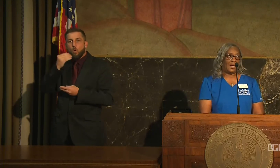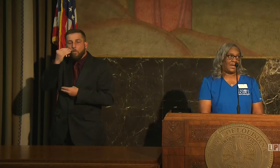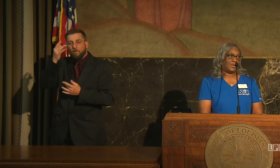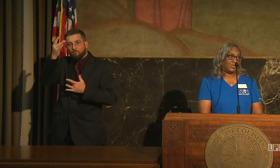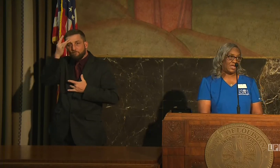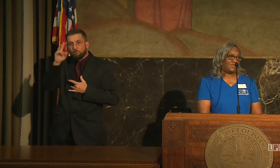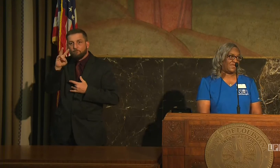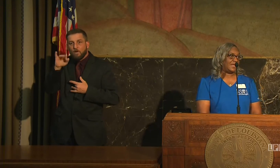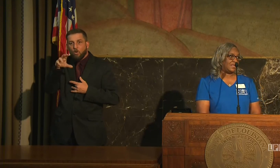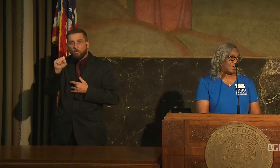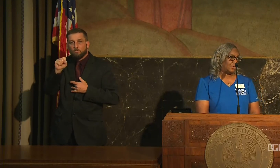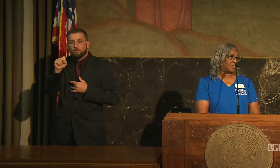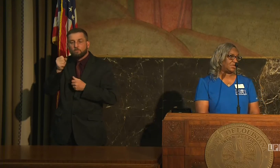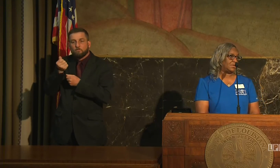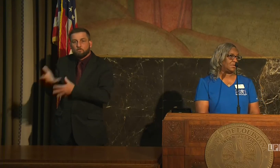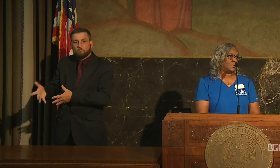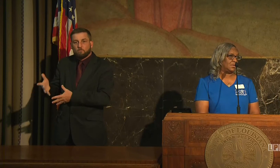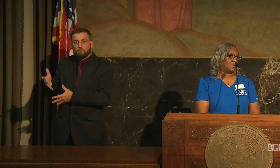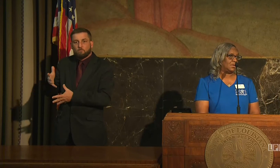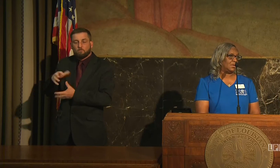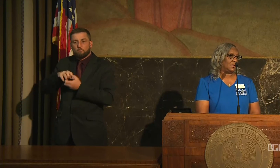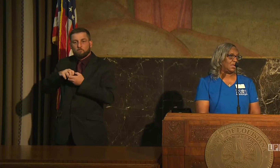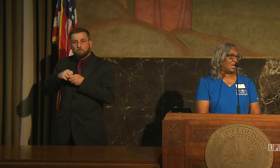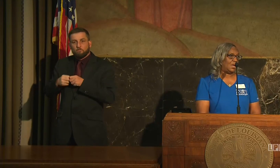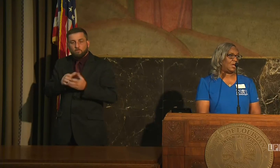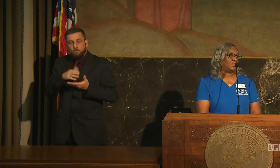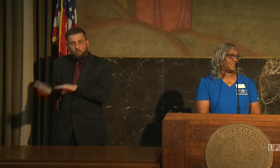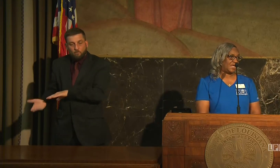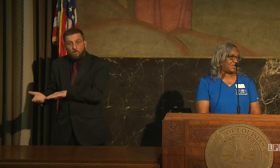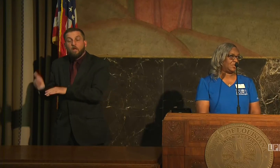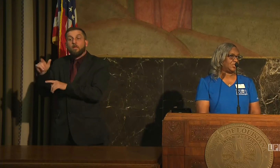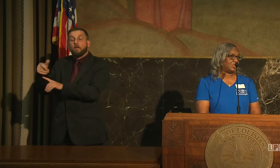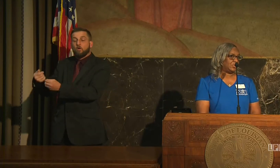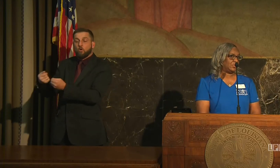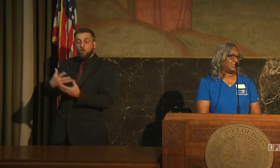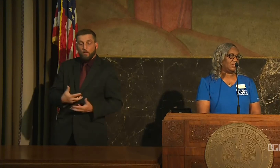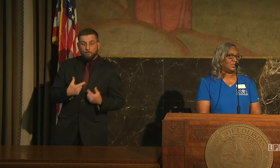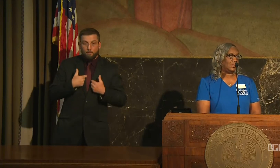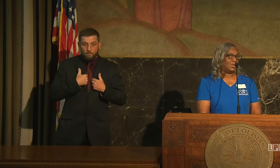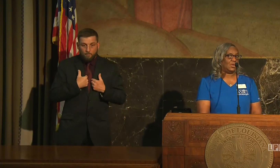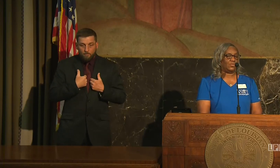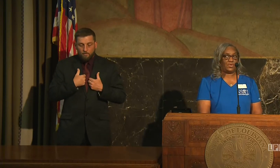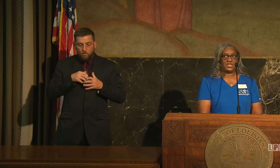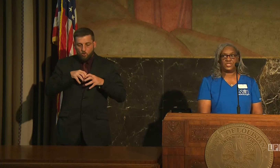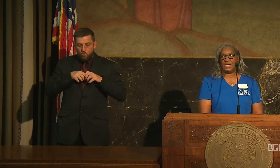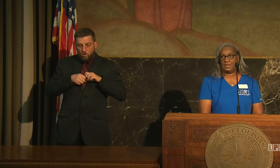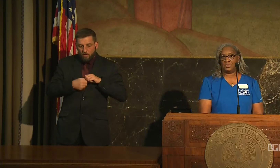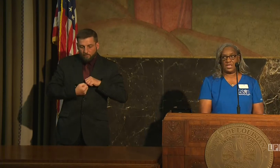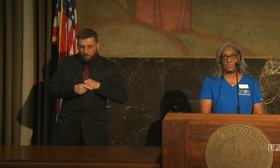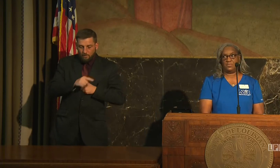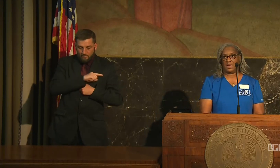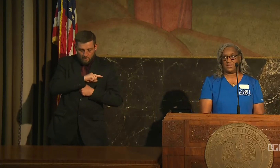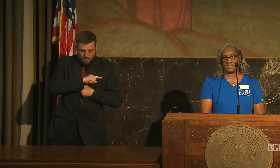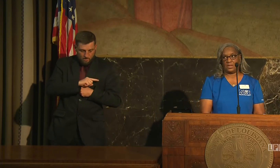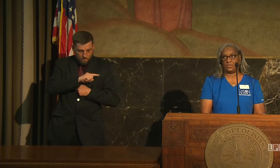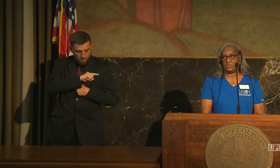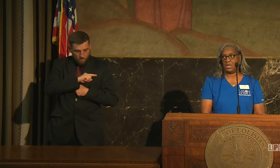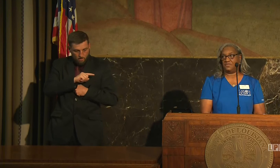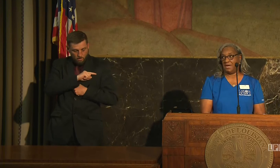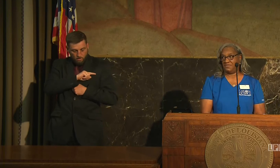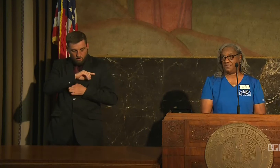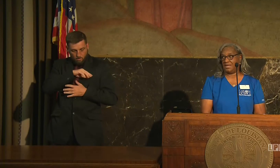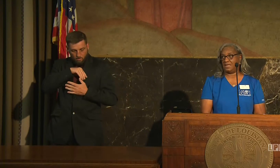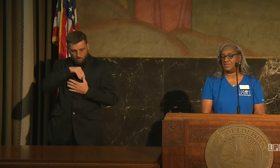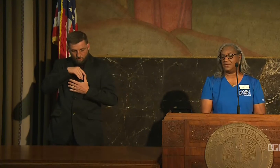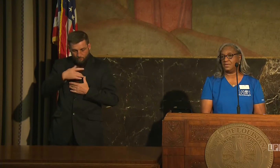Through my grief and guilt, I was able to reach down deep in my soul